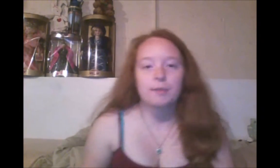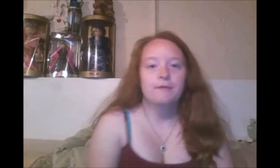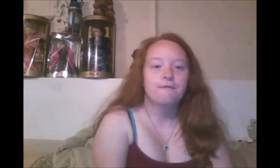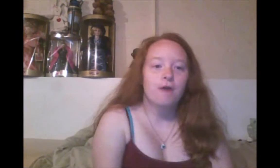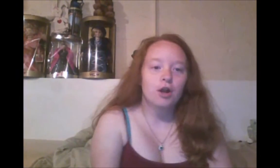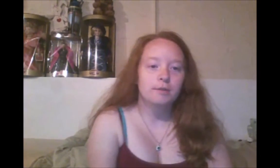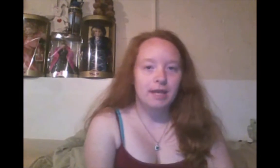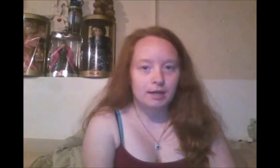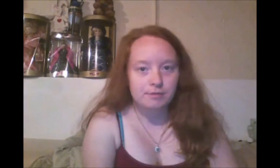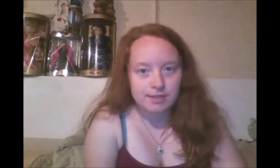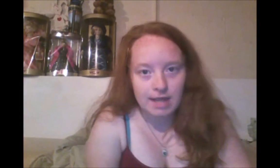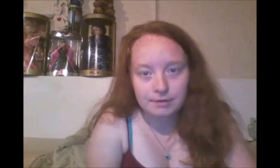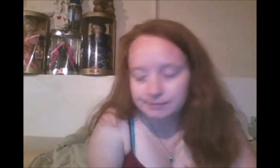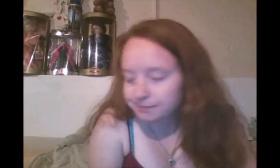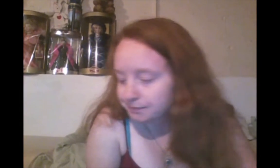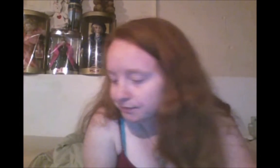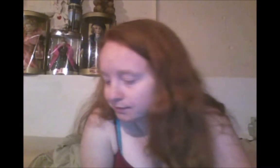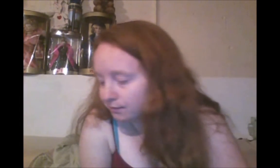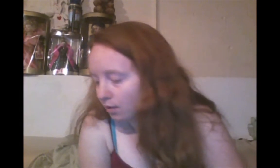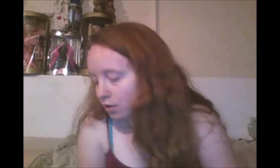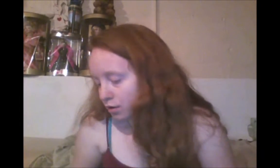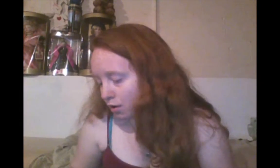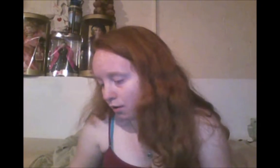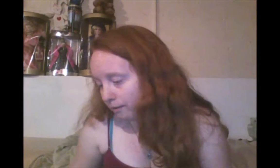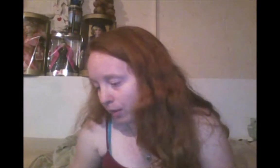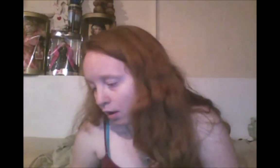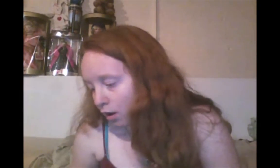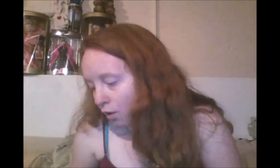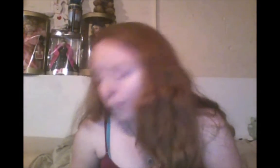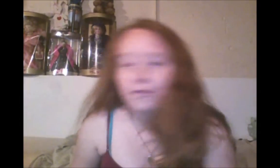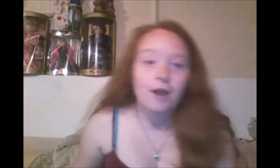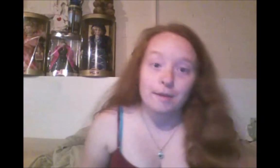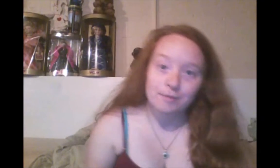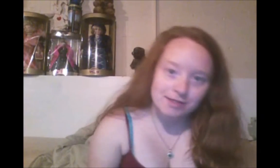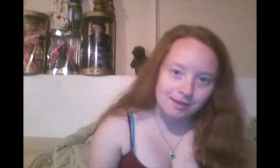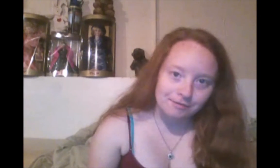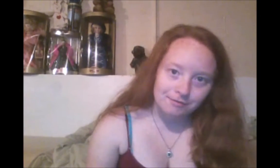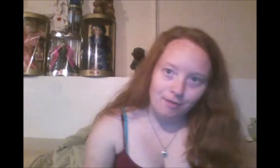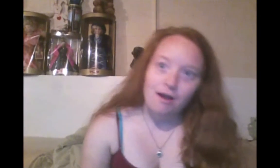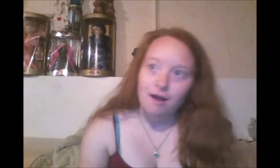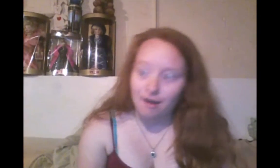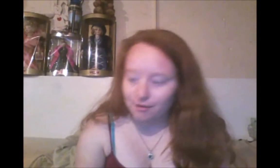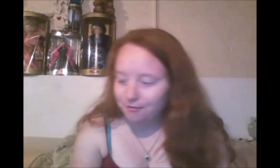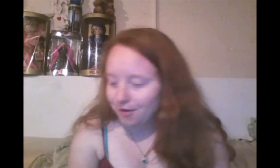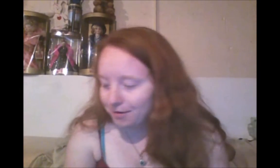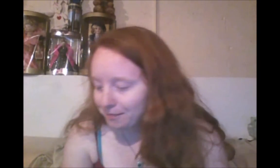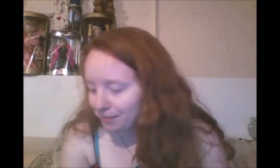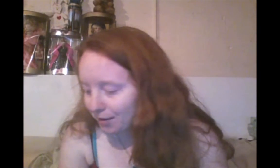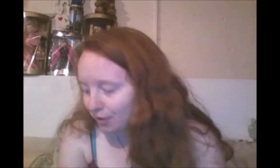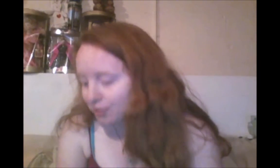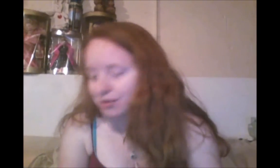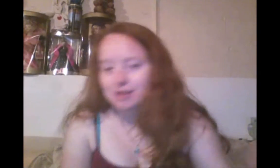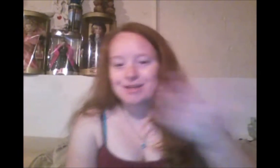be farm animals now. So, which farm animals live? On a farm. So you can take